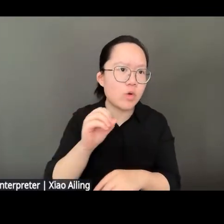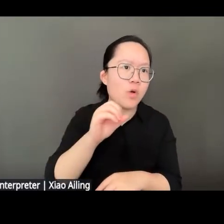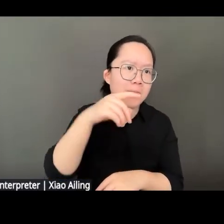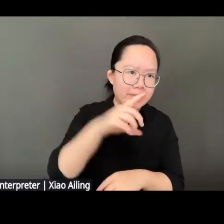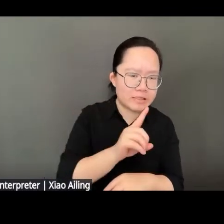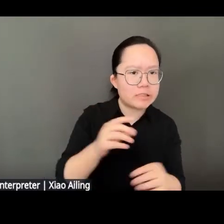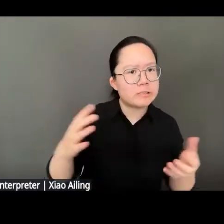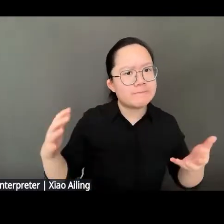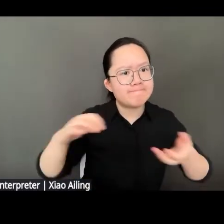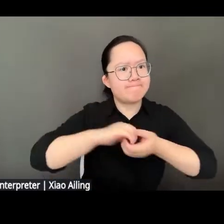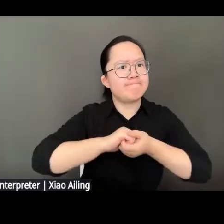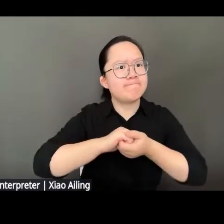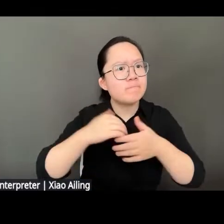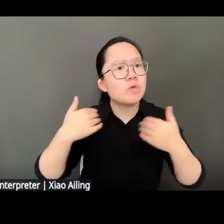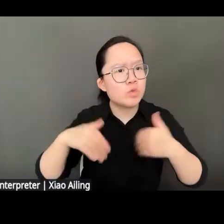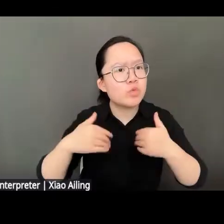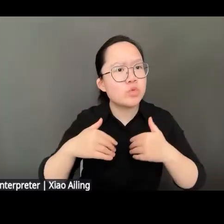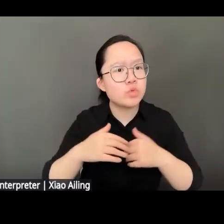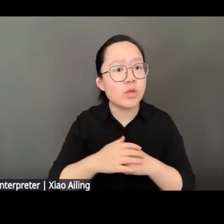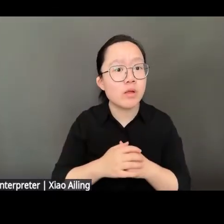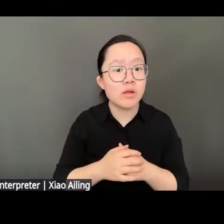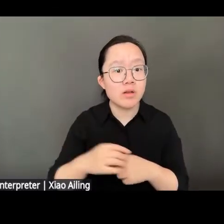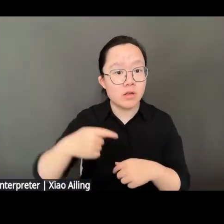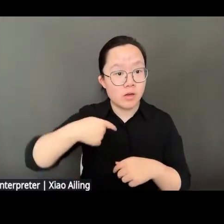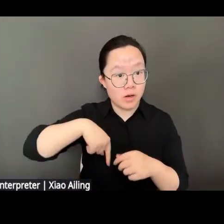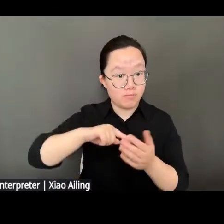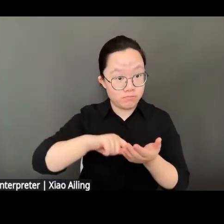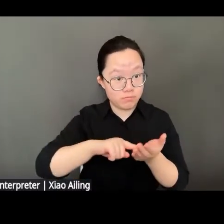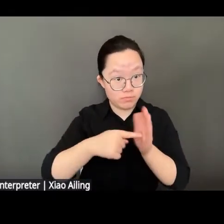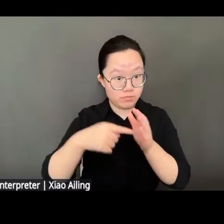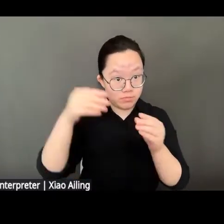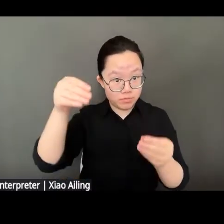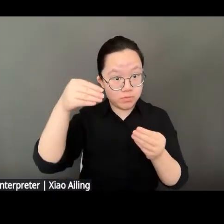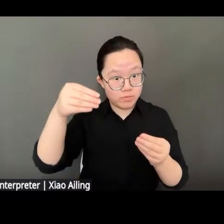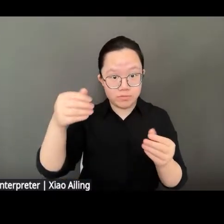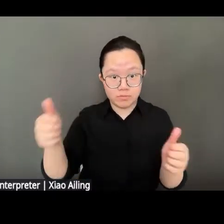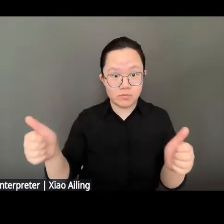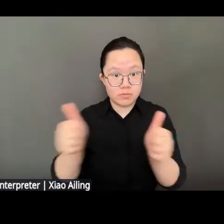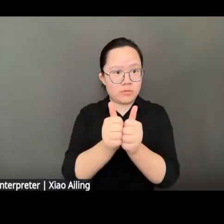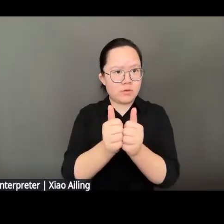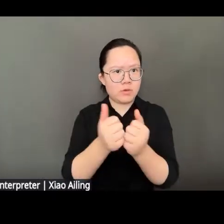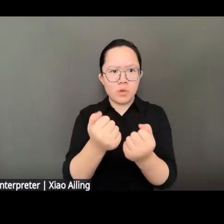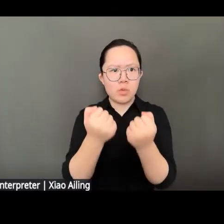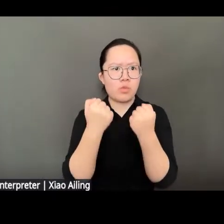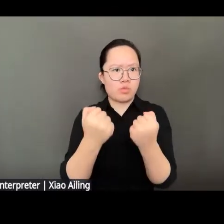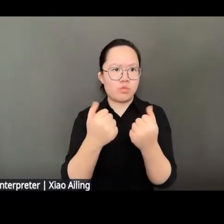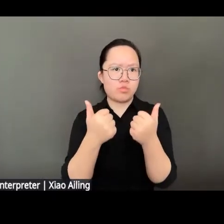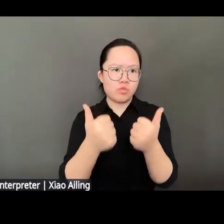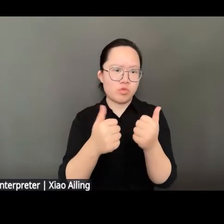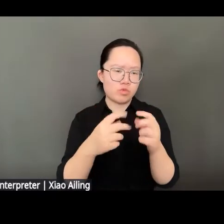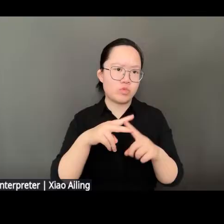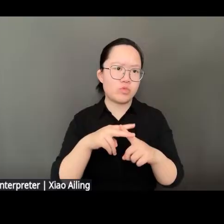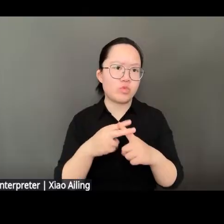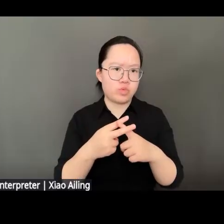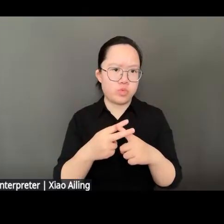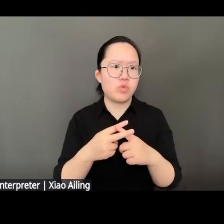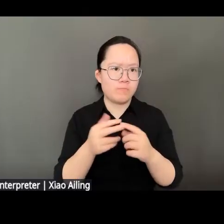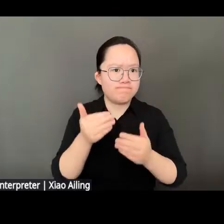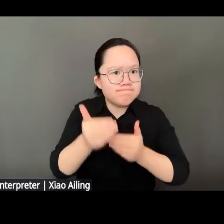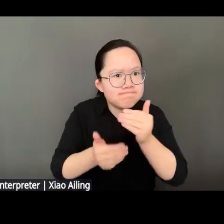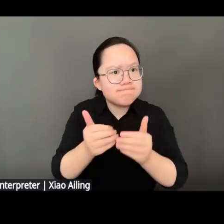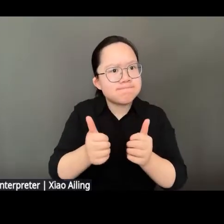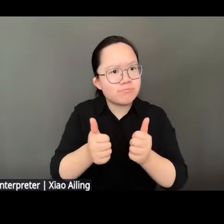that partnerships can be a powerful tool to challenge hierarchies and the status quo in